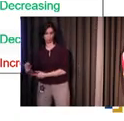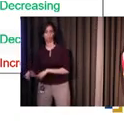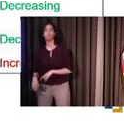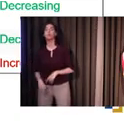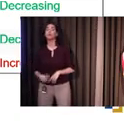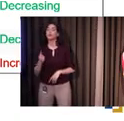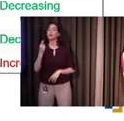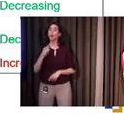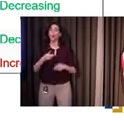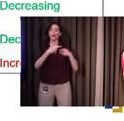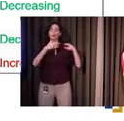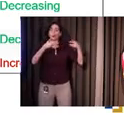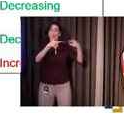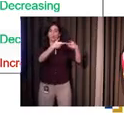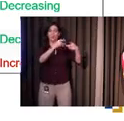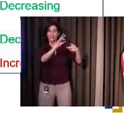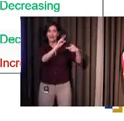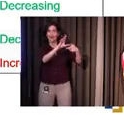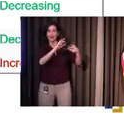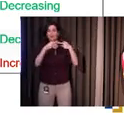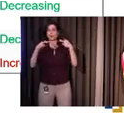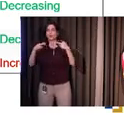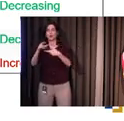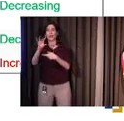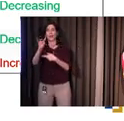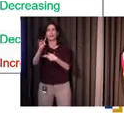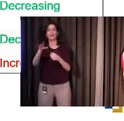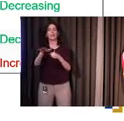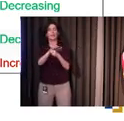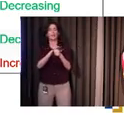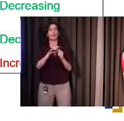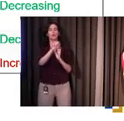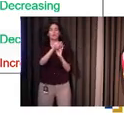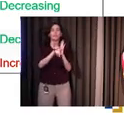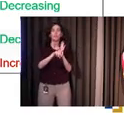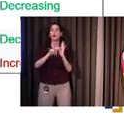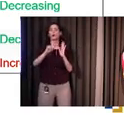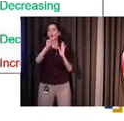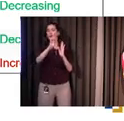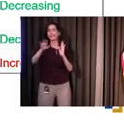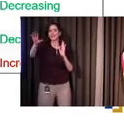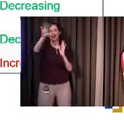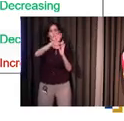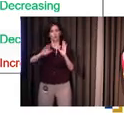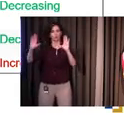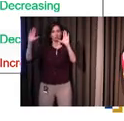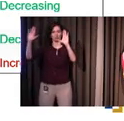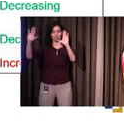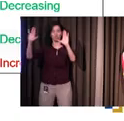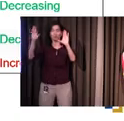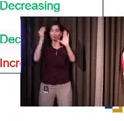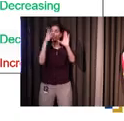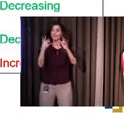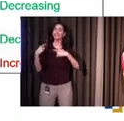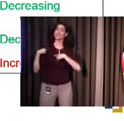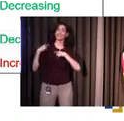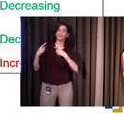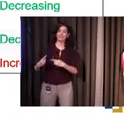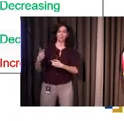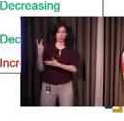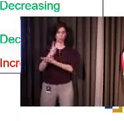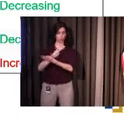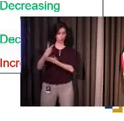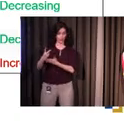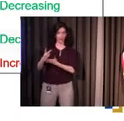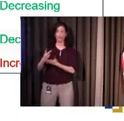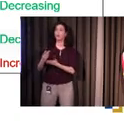Regions 7 and 8, which is the Shreveport area and the Northeast area. Although technically over the past 14 days, new cases are